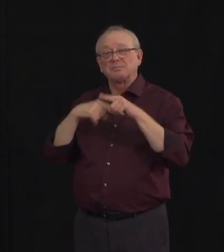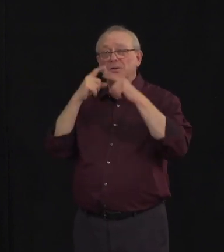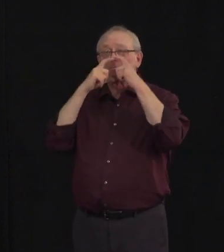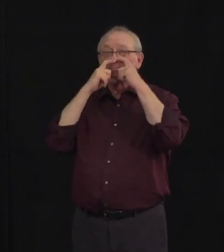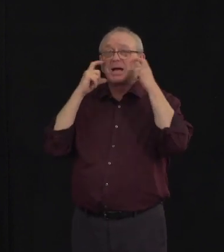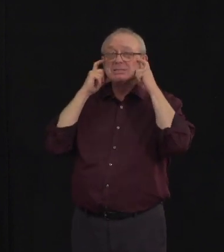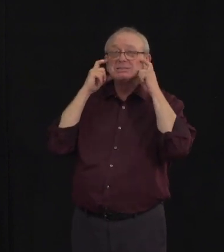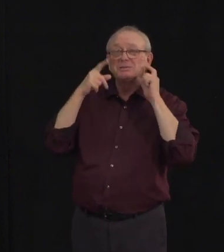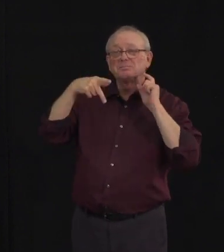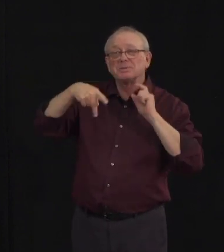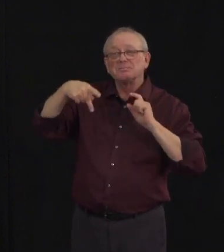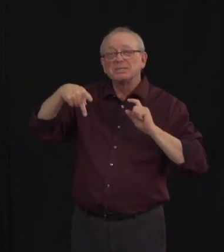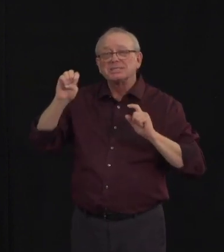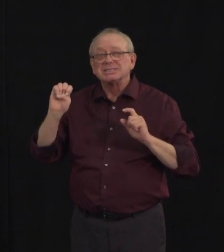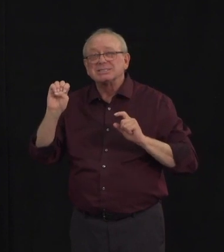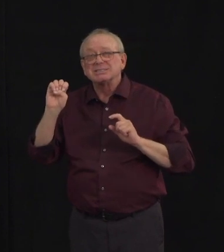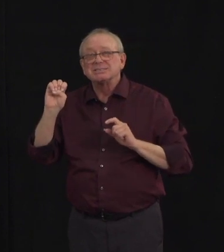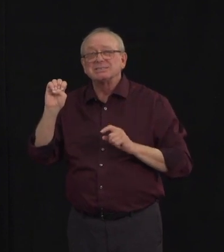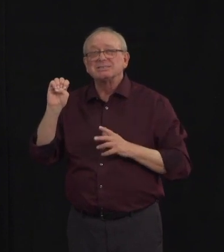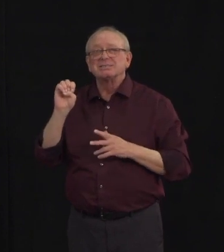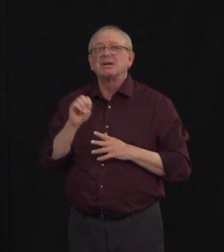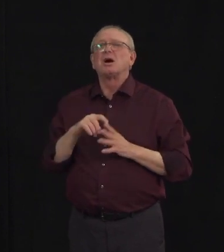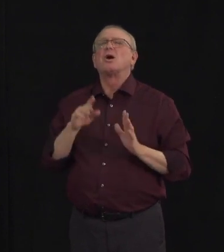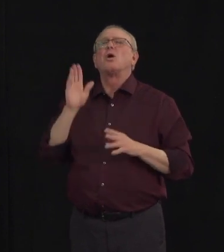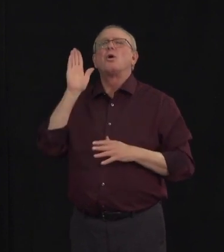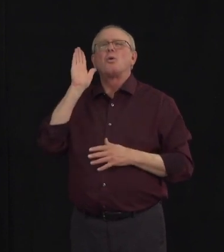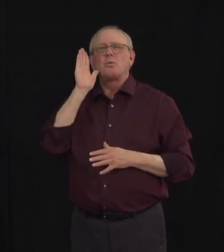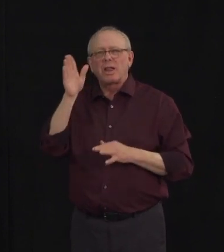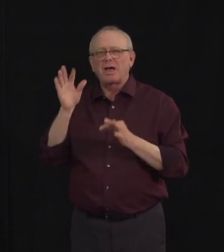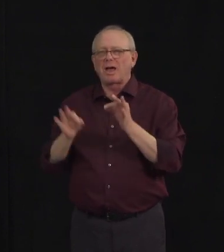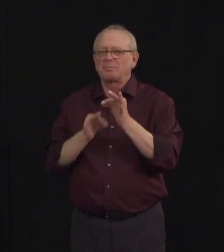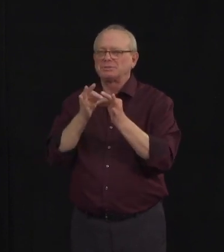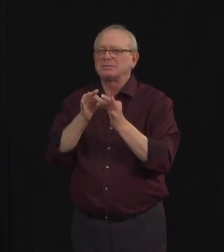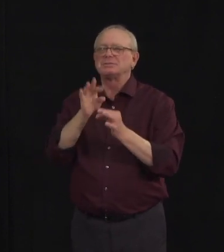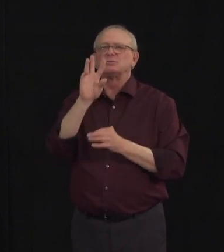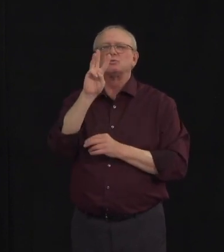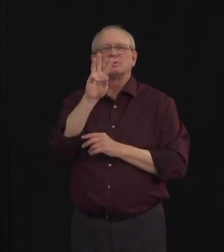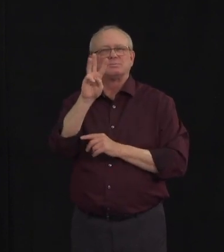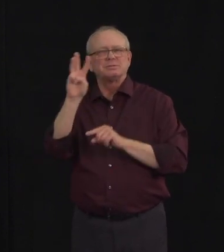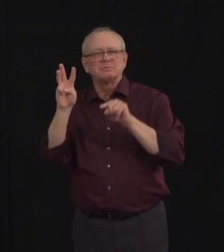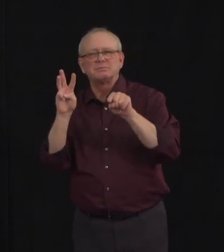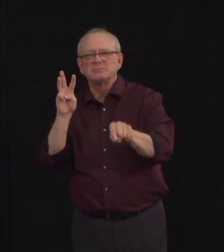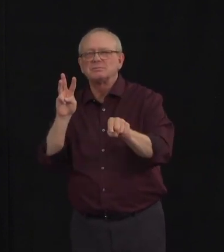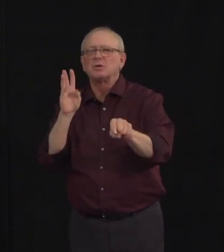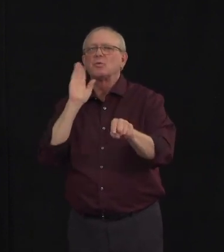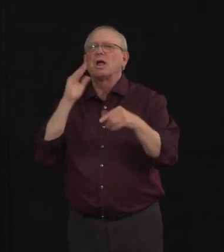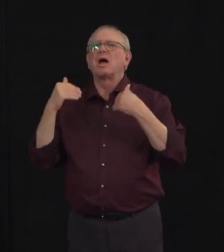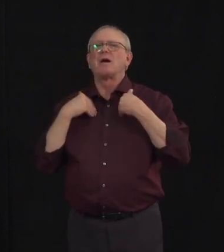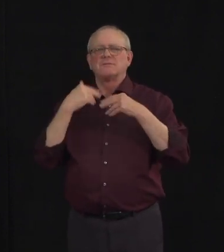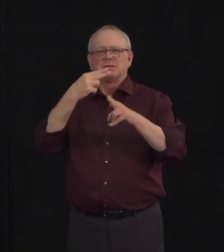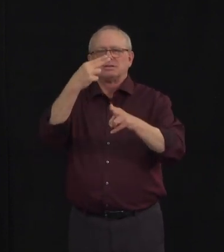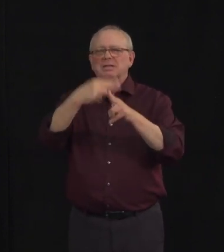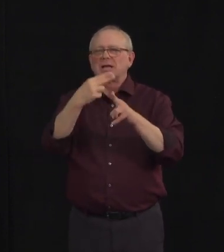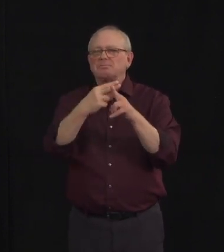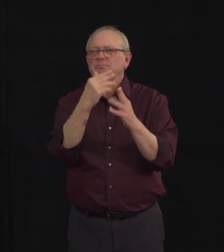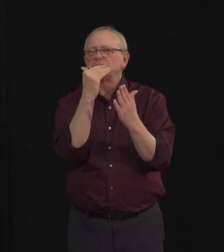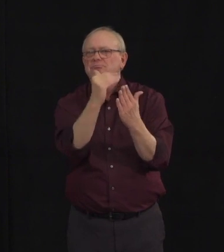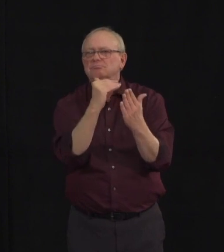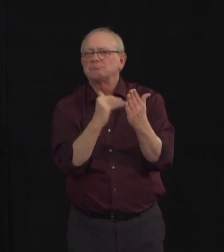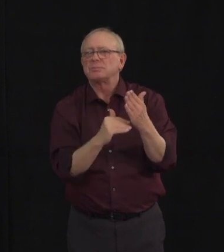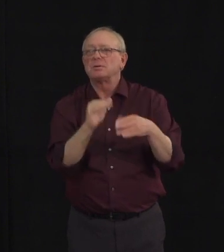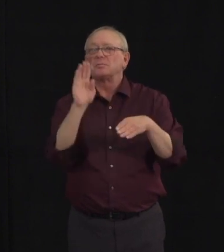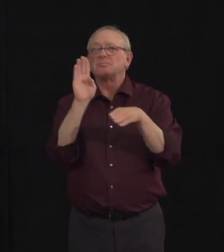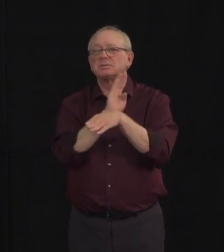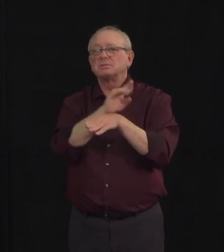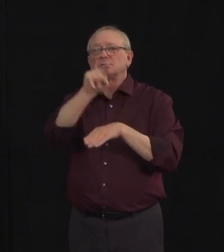be providing a list of PPE providers for businesses to contact if need be.